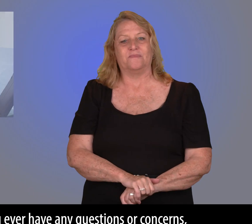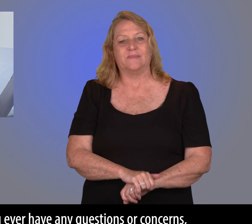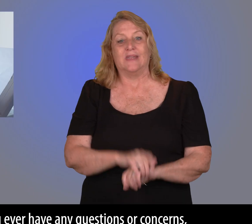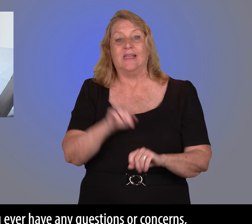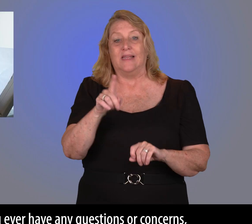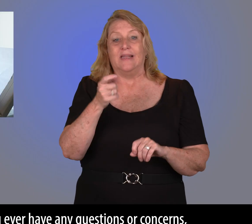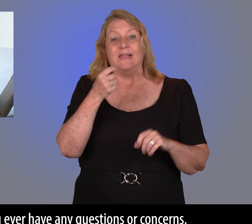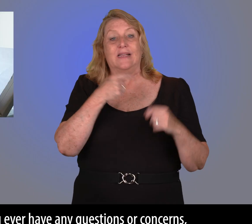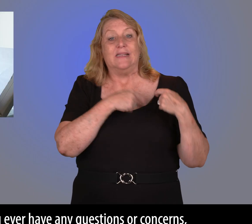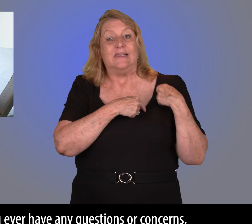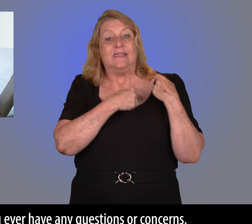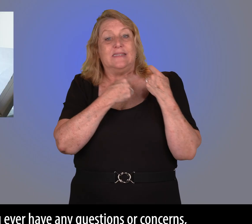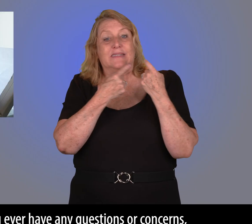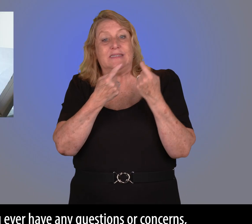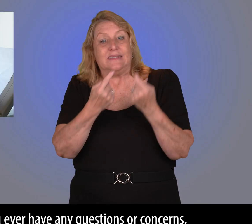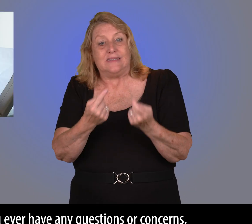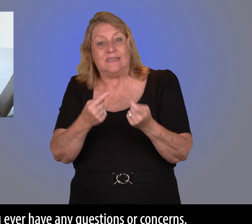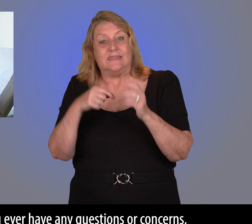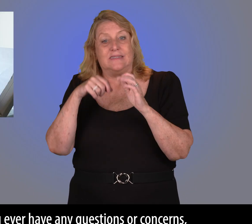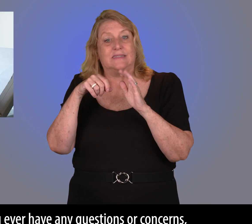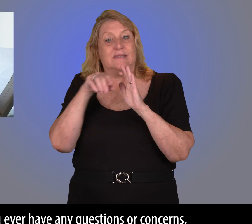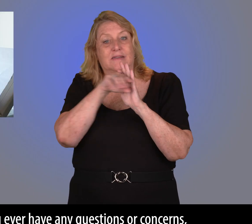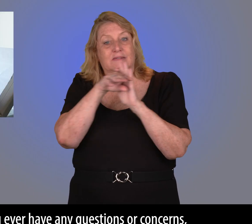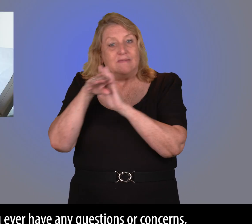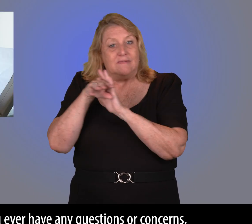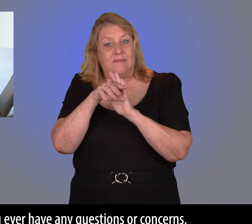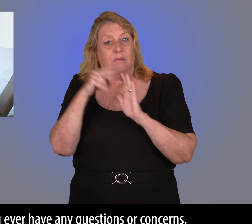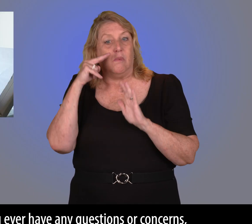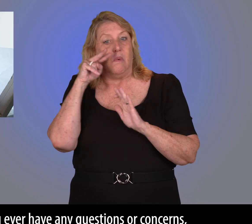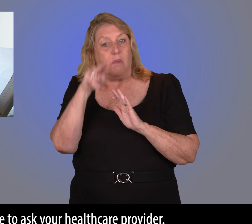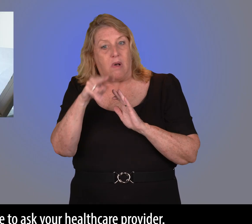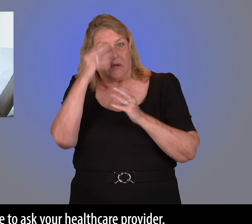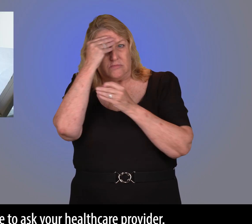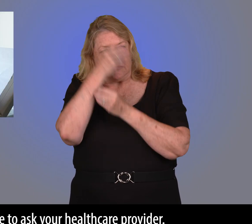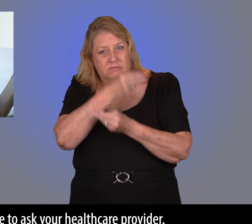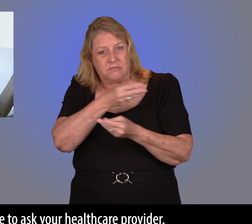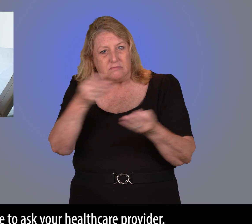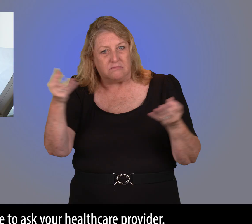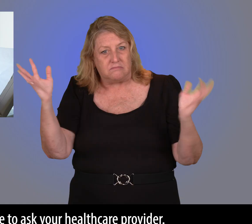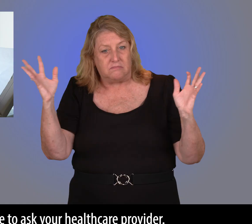Remember, if you ever have any questions or concerns, don't hesitate to ask your